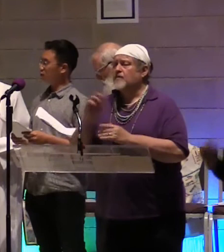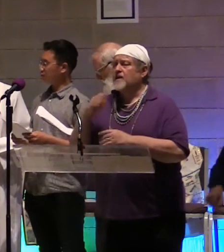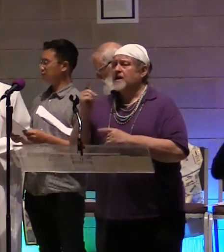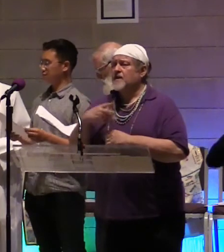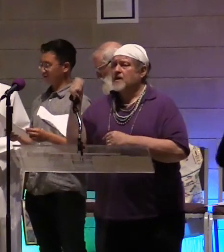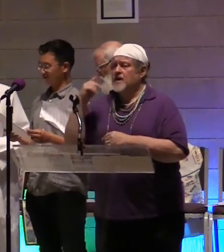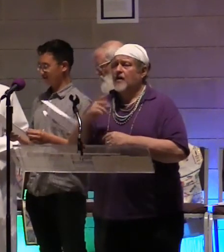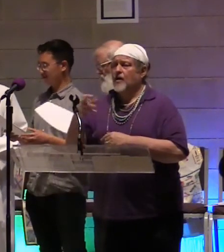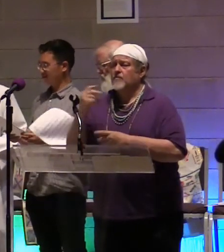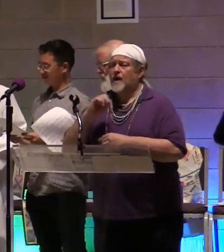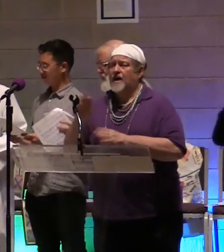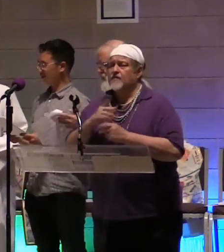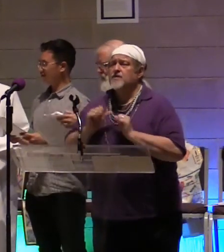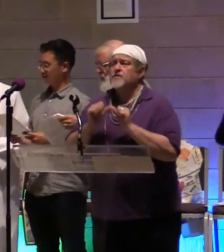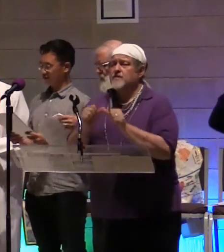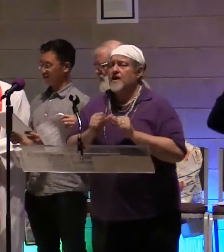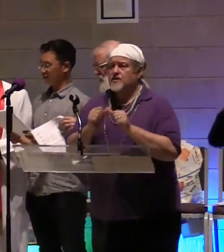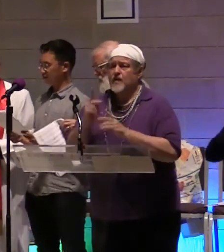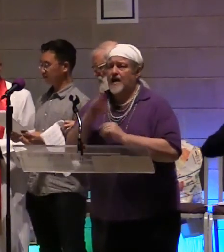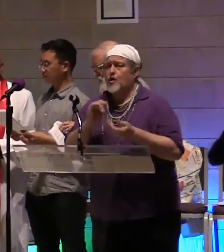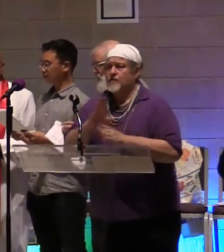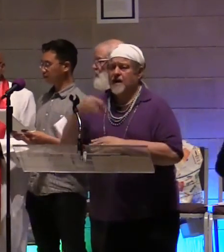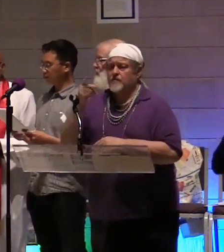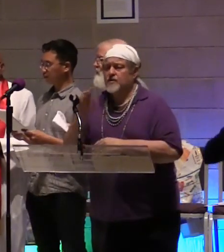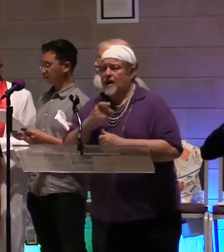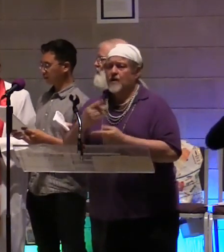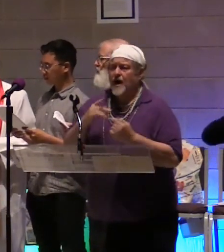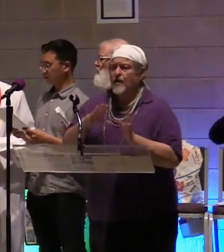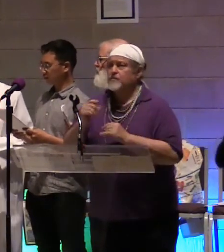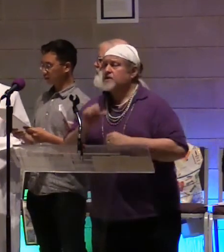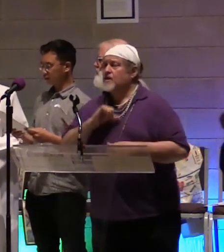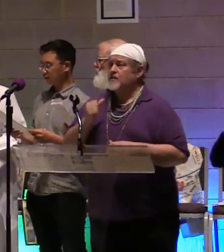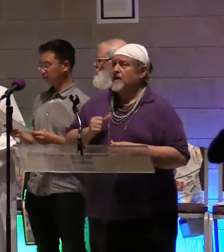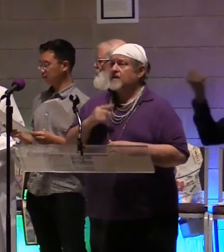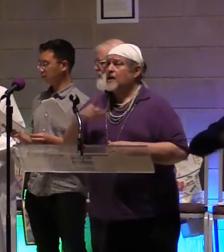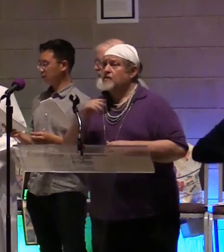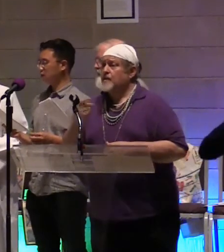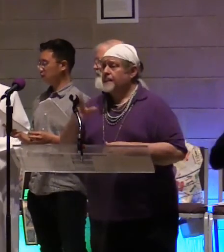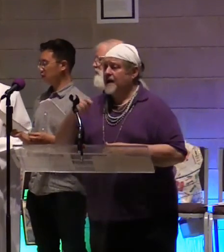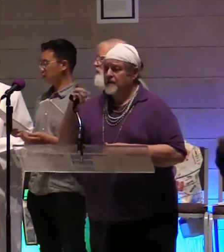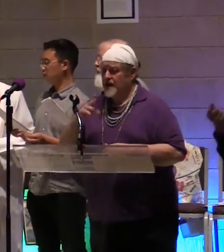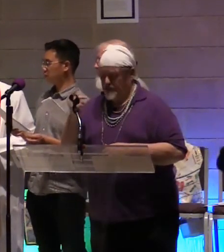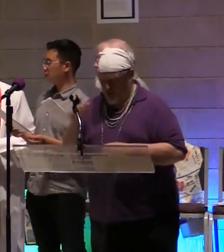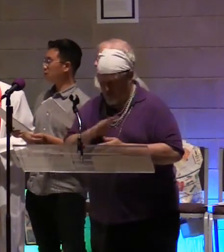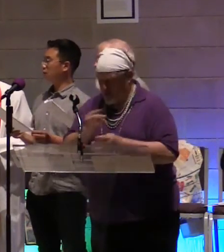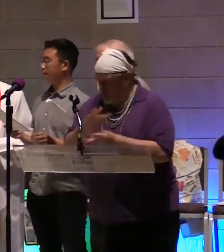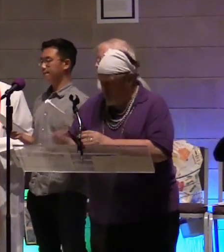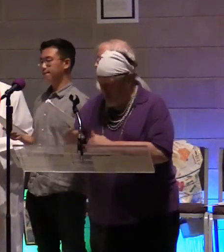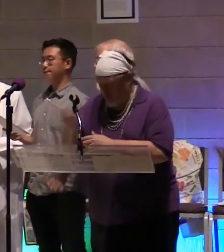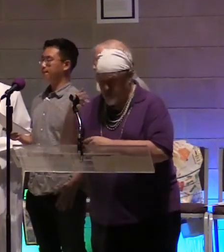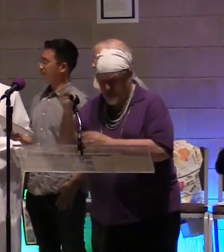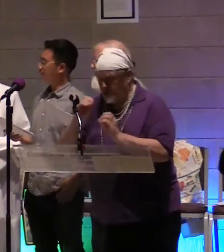gotta believe. We are all survivors. We just gotta keep fighting. They try to take our pride, but we just gotta keep fighting. Time is right now. No